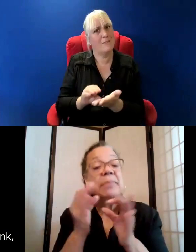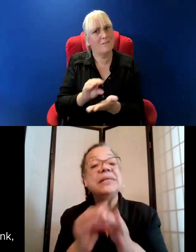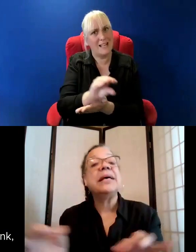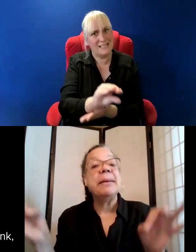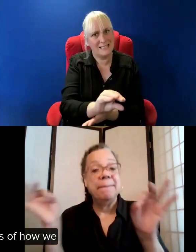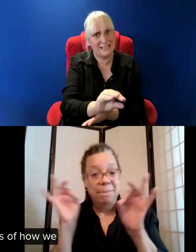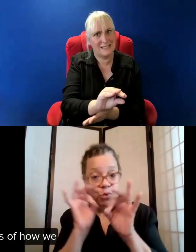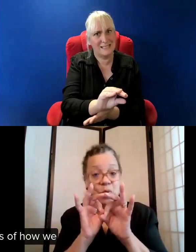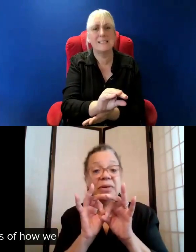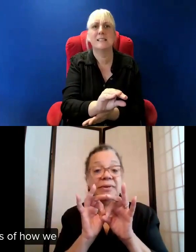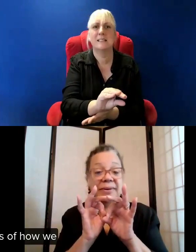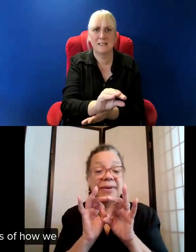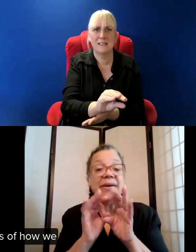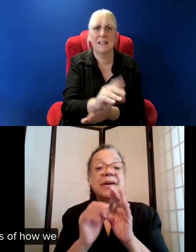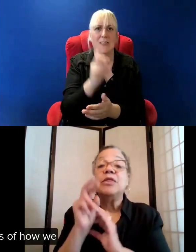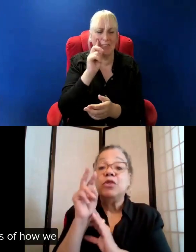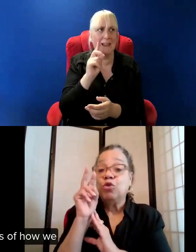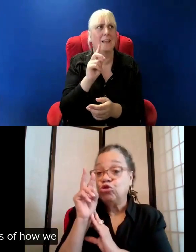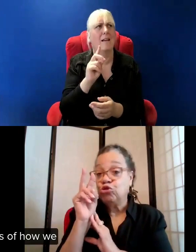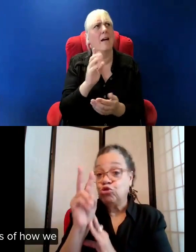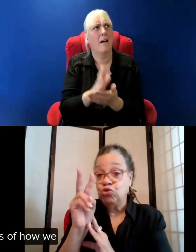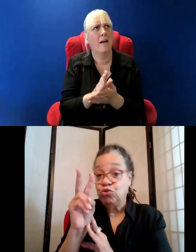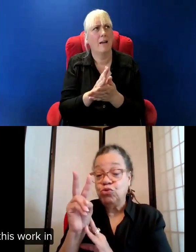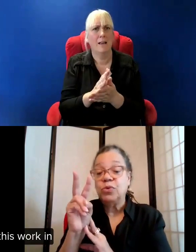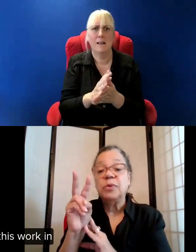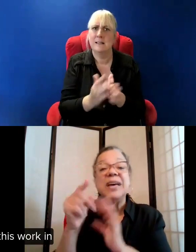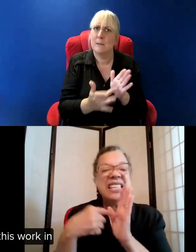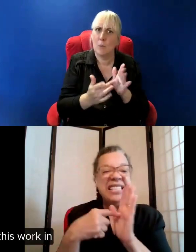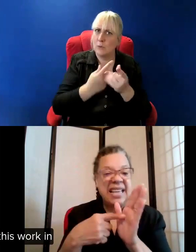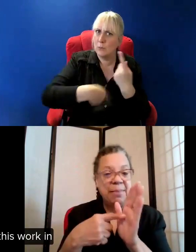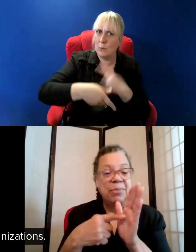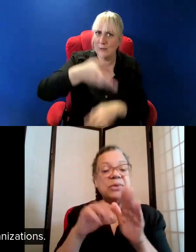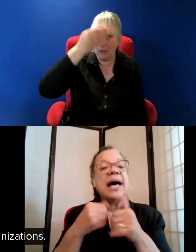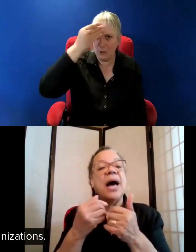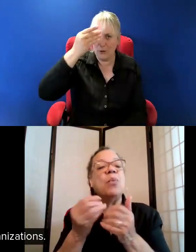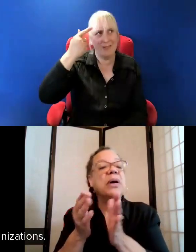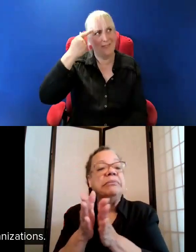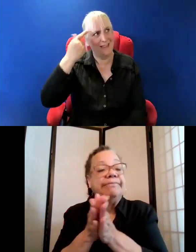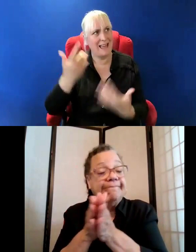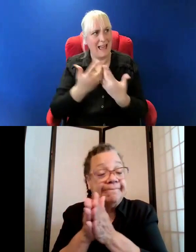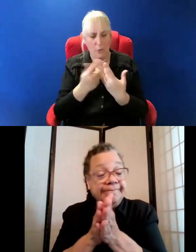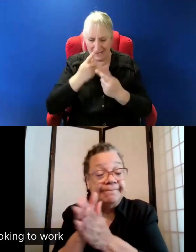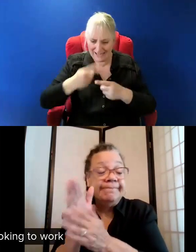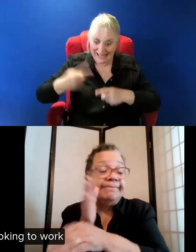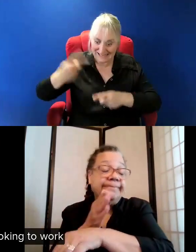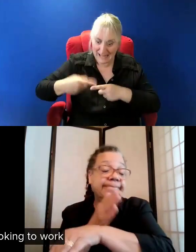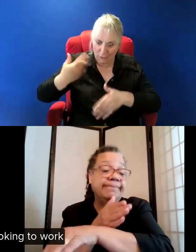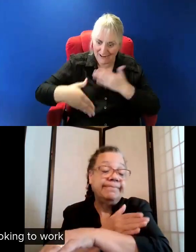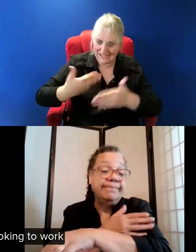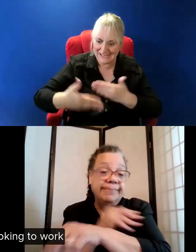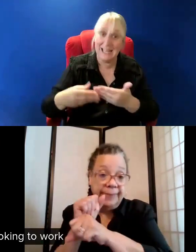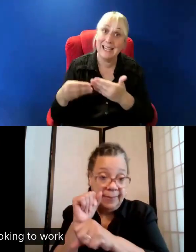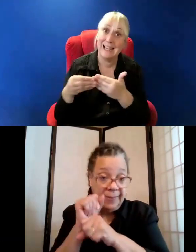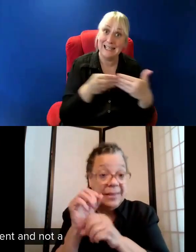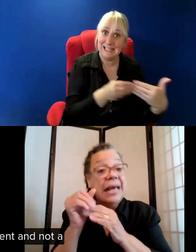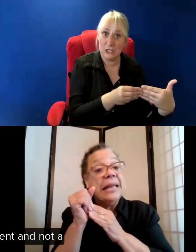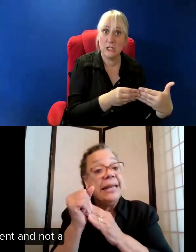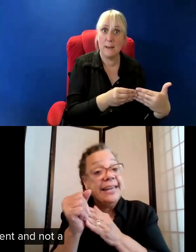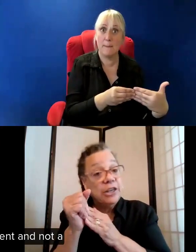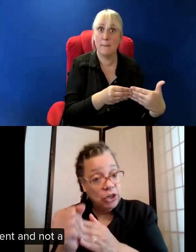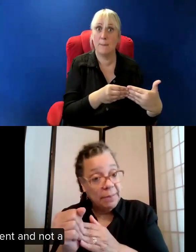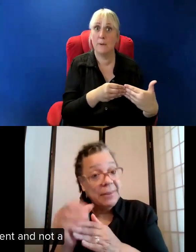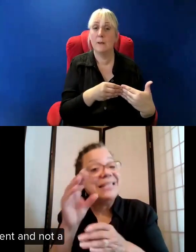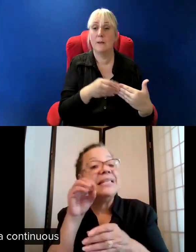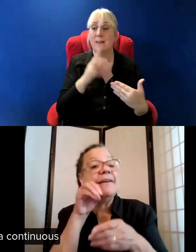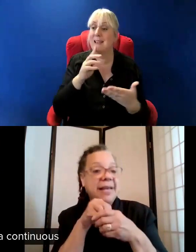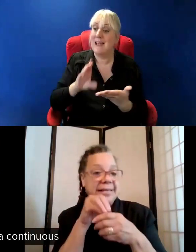those are, I think, two learnings of how we accelerate this work in other organizations, that leadership looking at this work as an